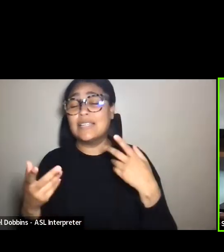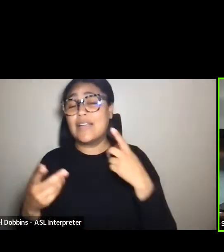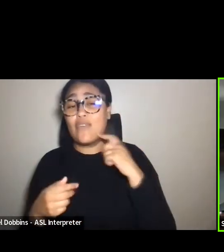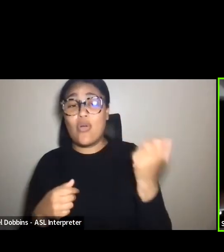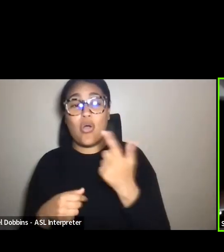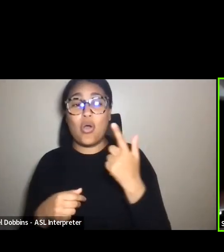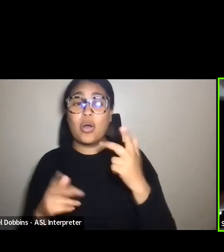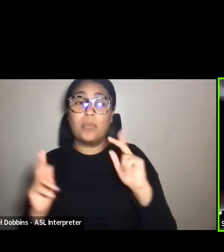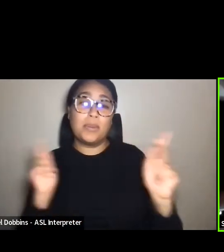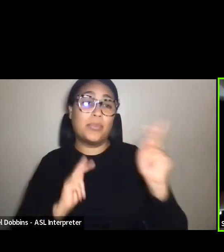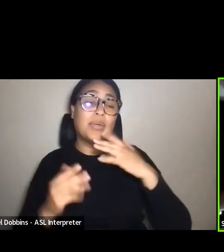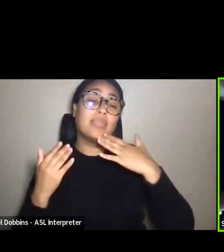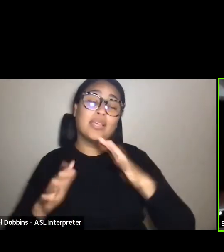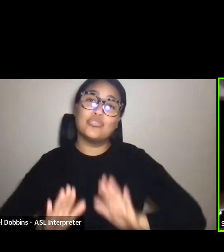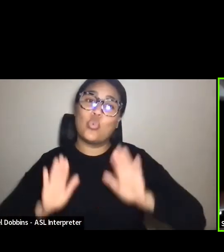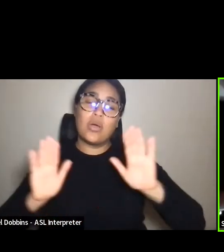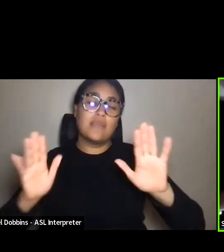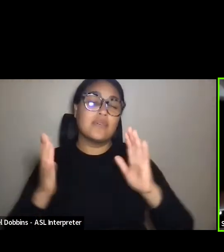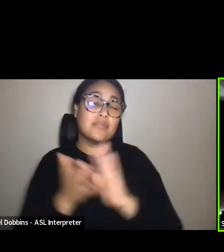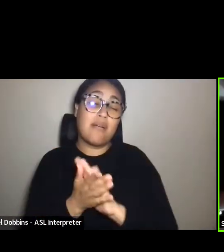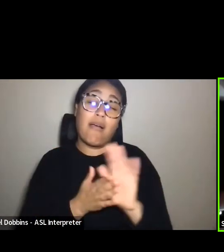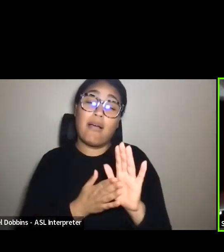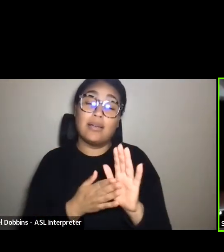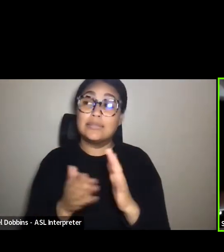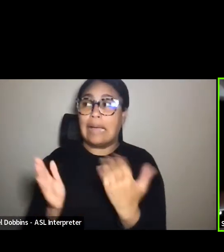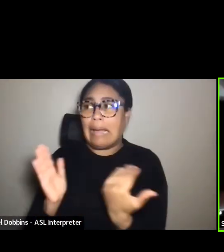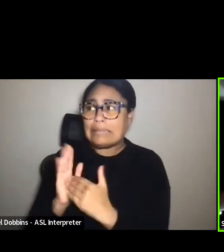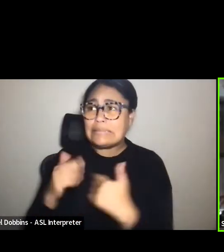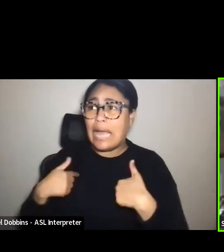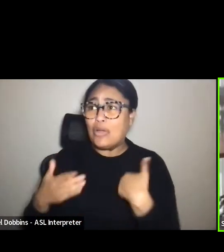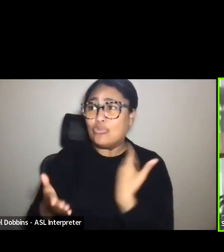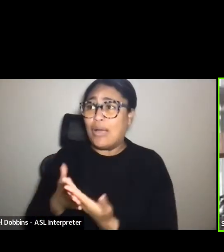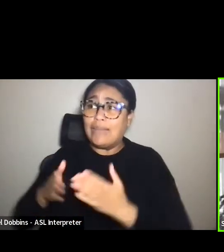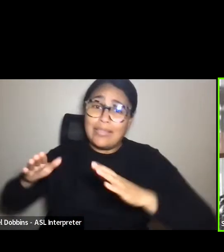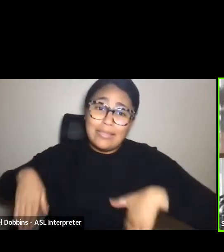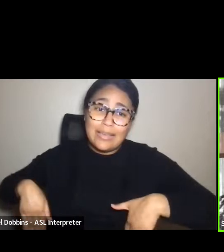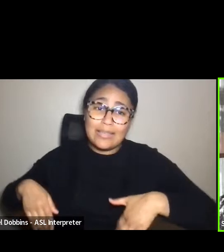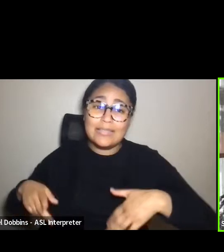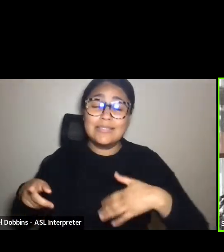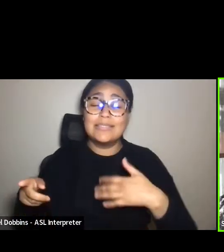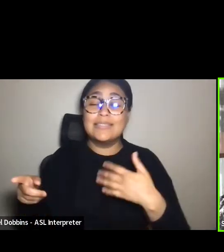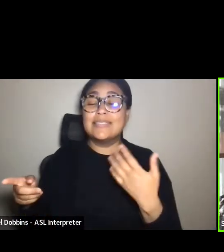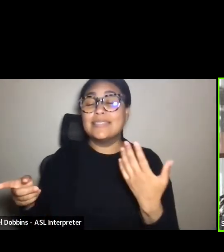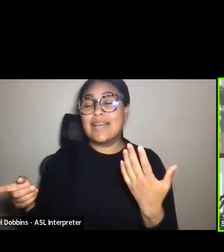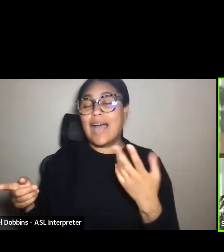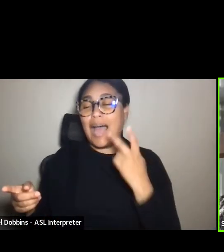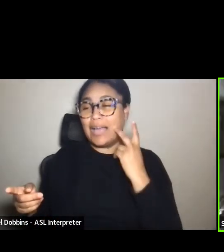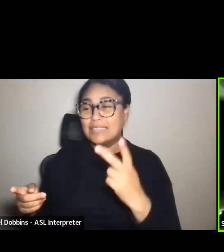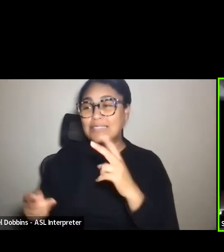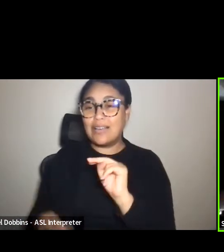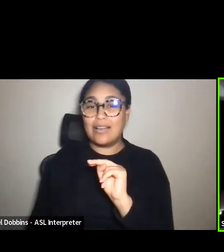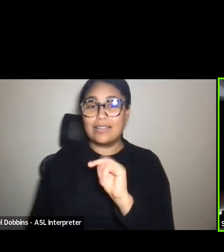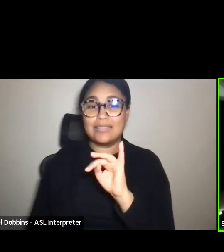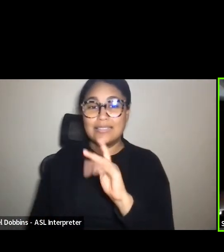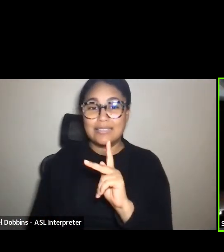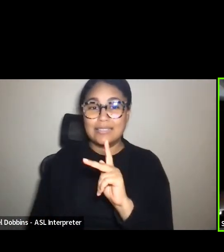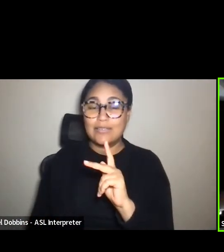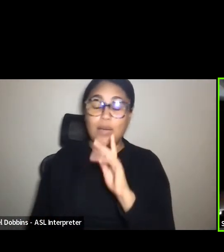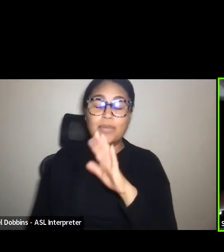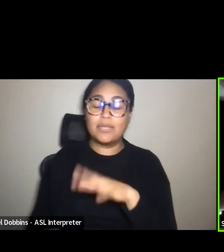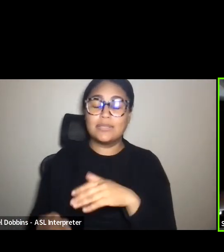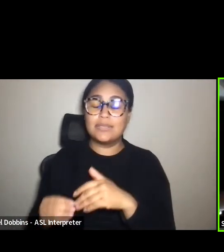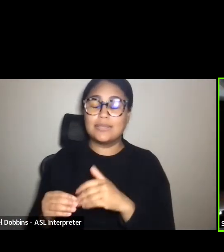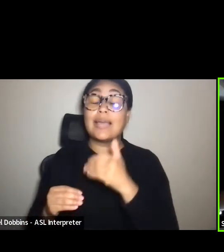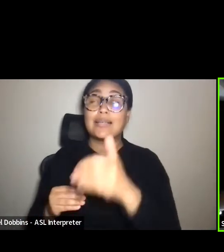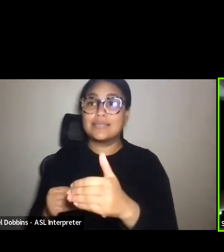colleagues. It was great. So thank Yeah, you very Thank much. you. Again, I'm sorry I'm late, but I saw next steps. What's next after this?